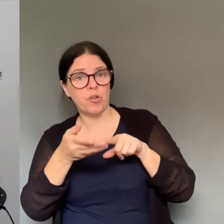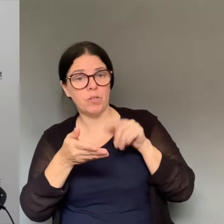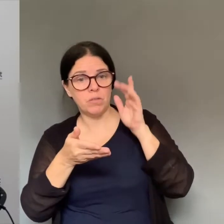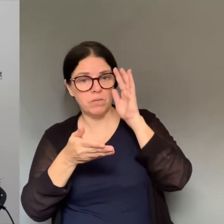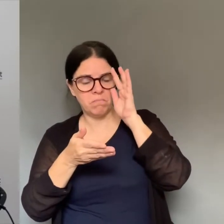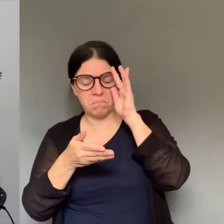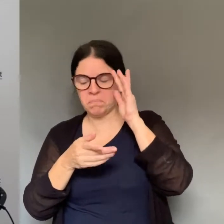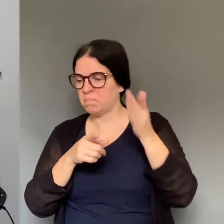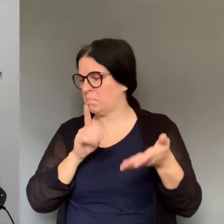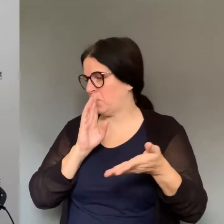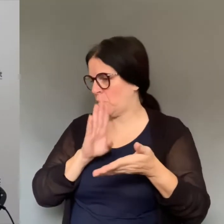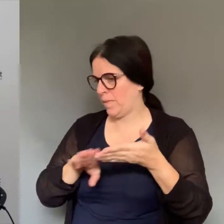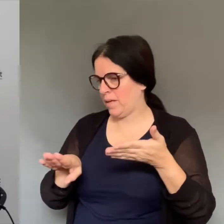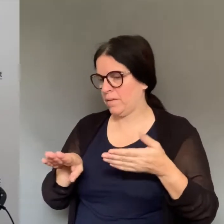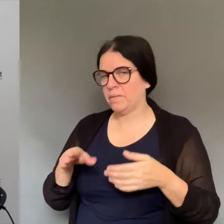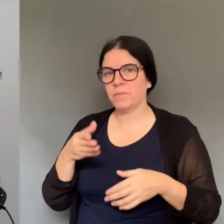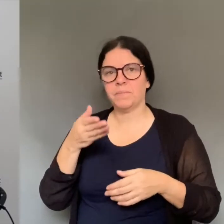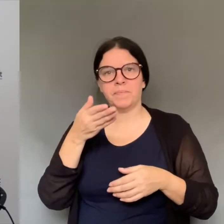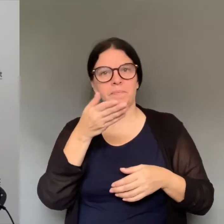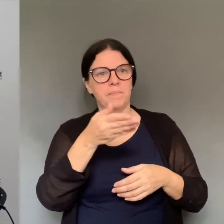No, thanks. Windsor Star?